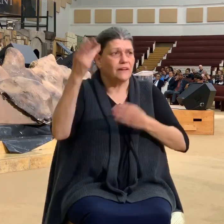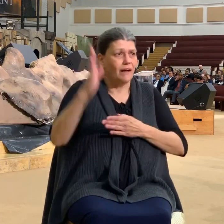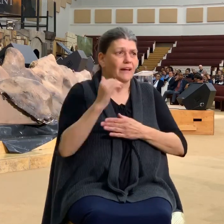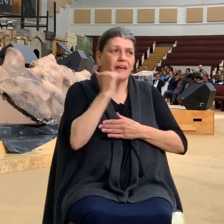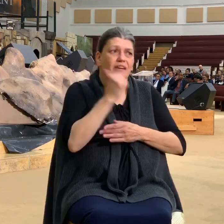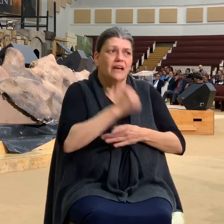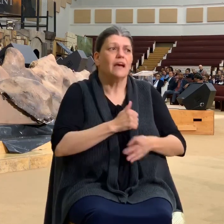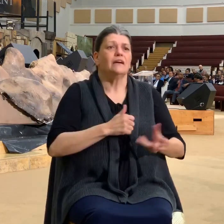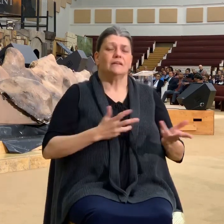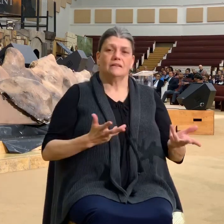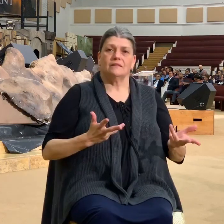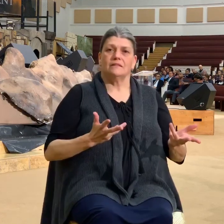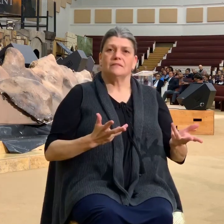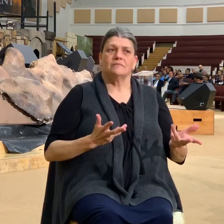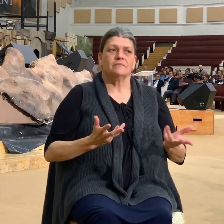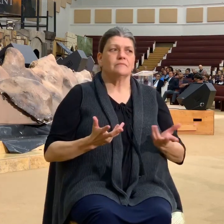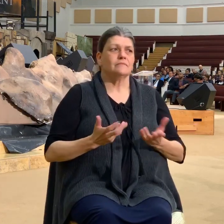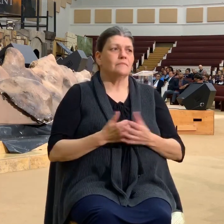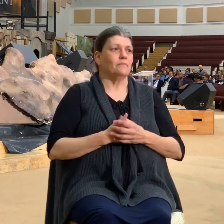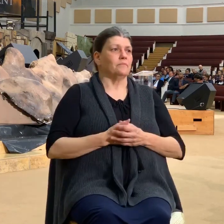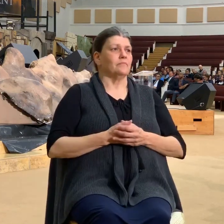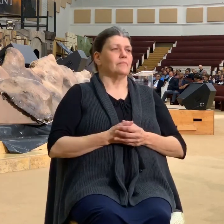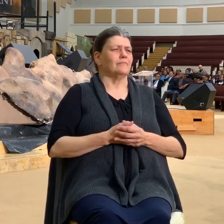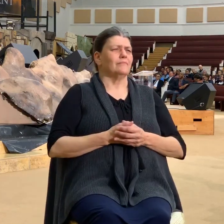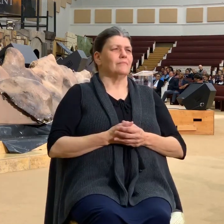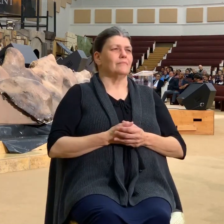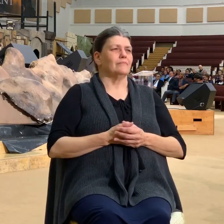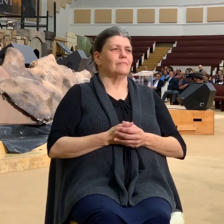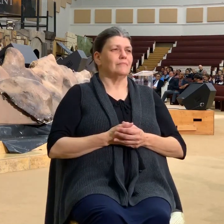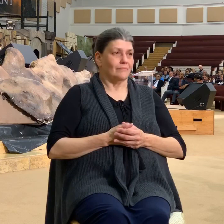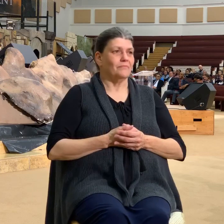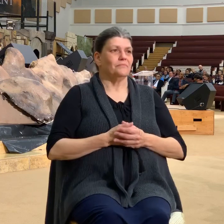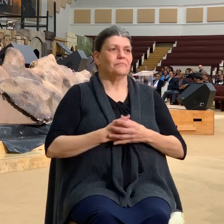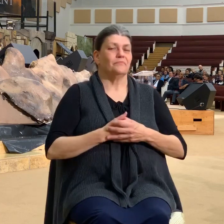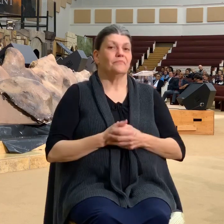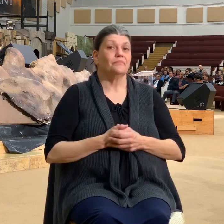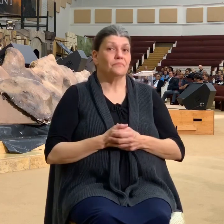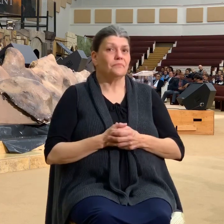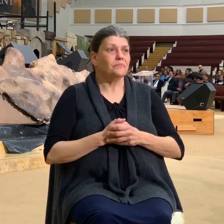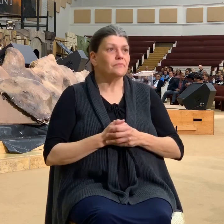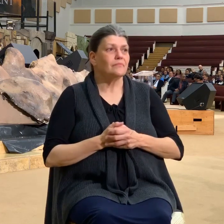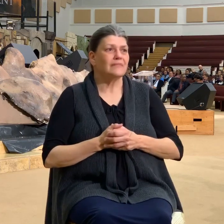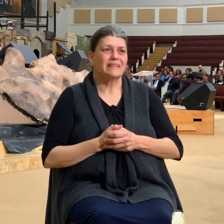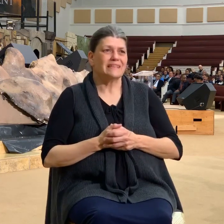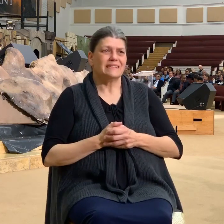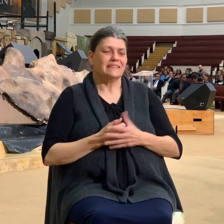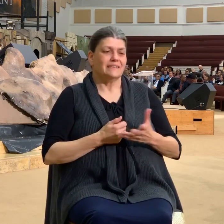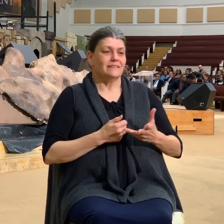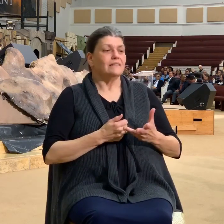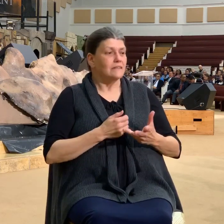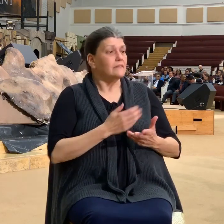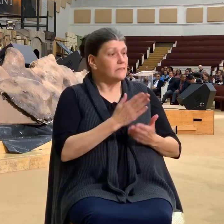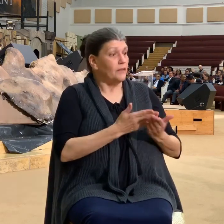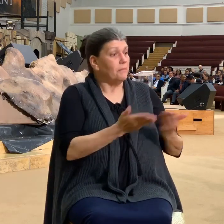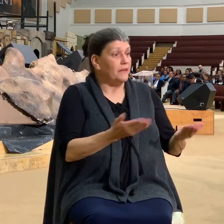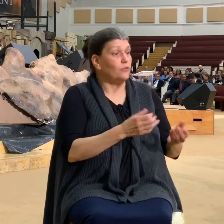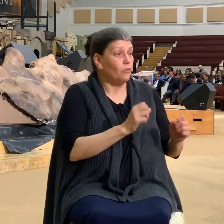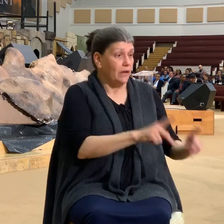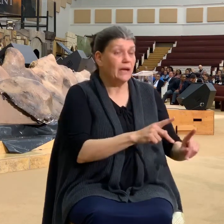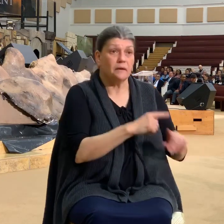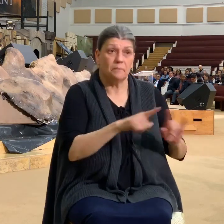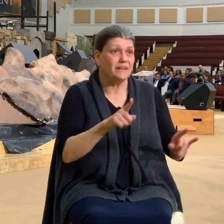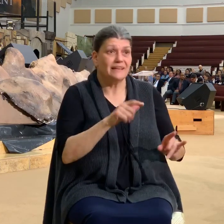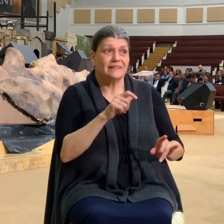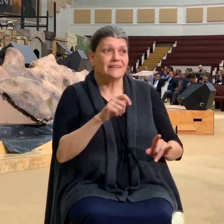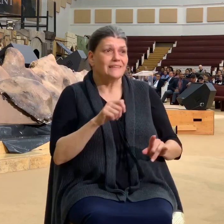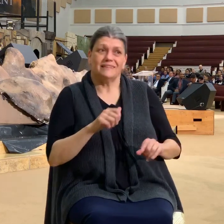God, I want a big house in the Hamptons. I mean, who does? But that may not be the perfect will of God. It doesn't mean if you don't do